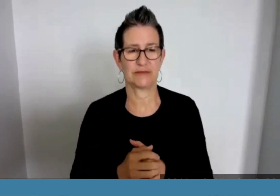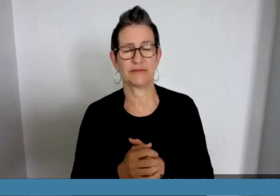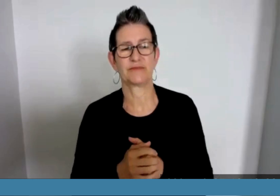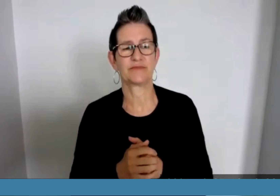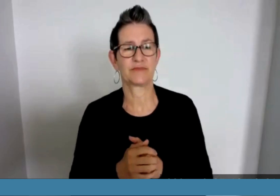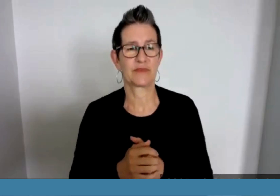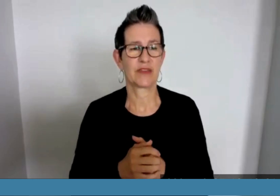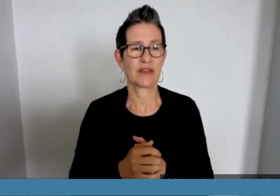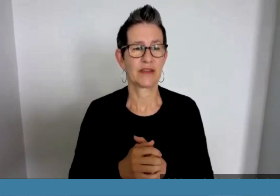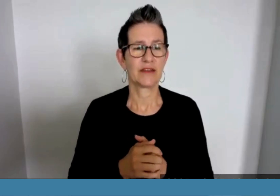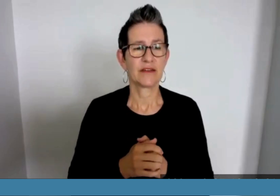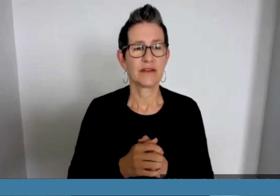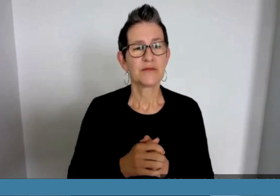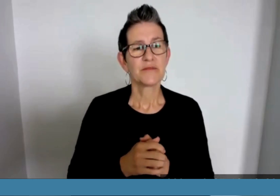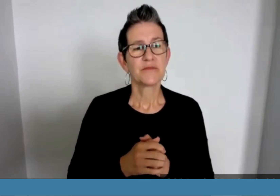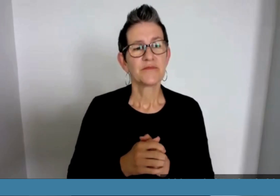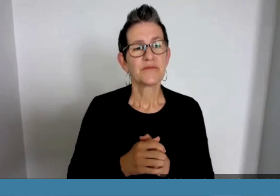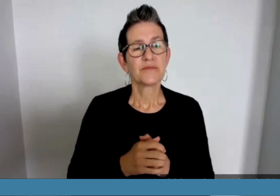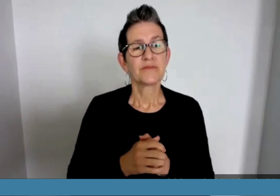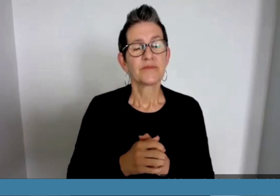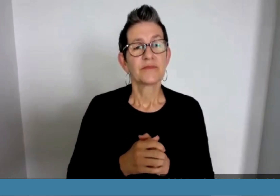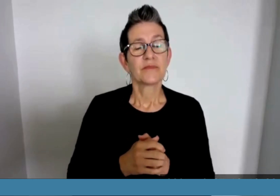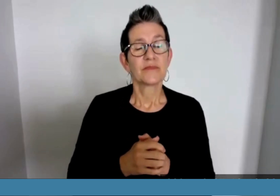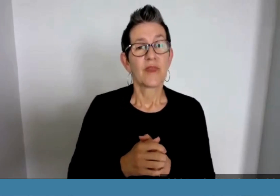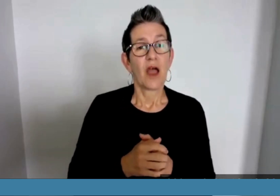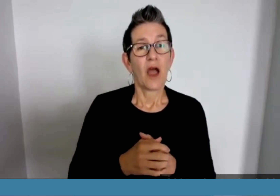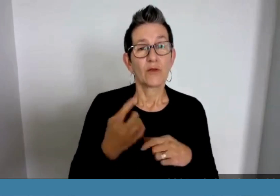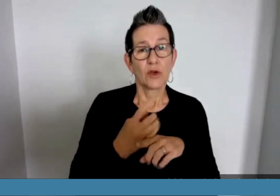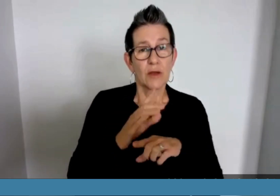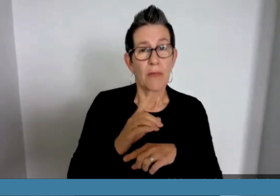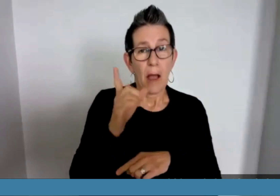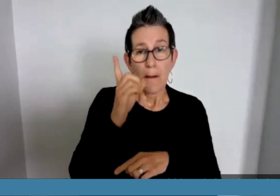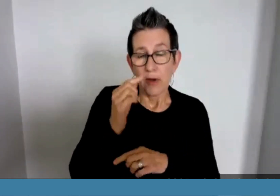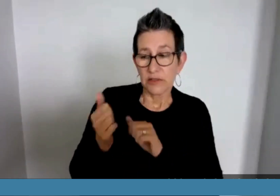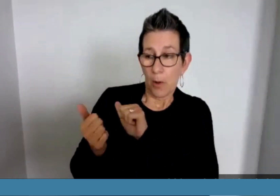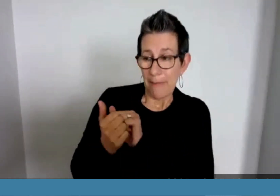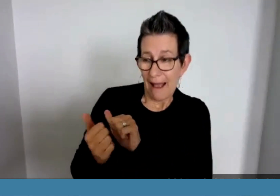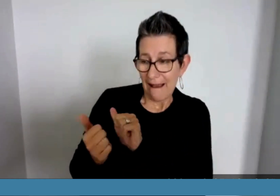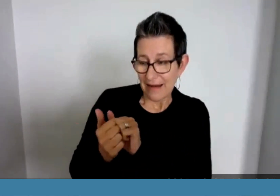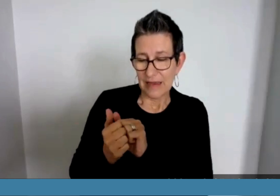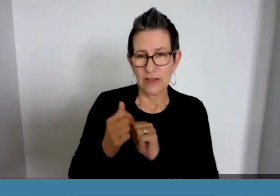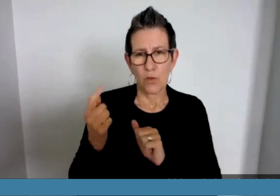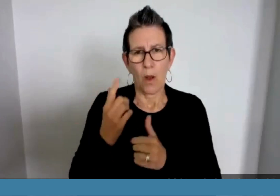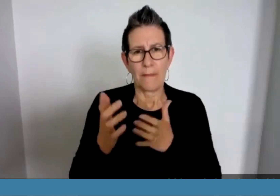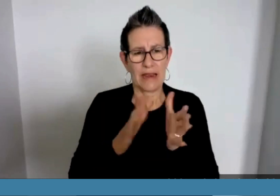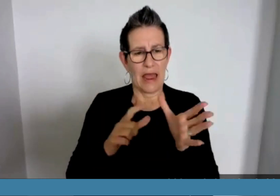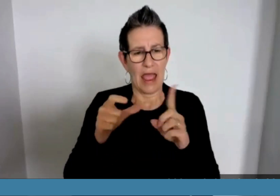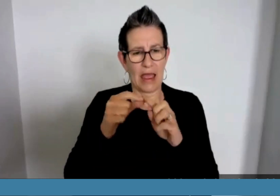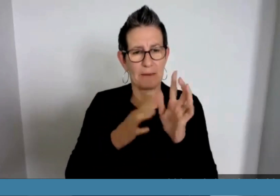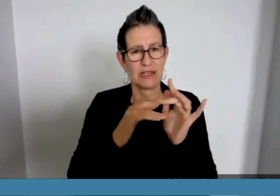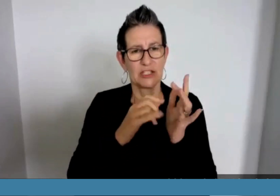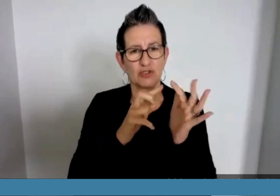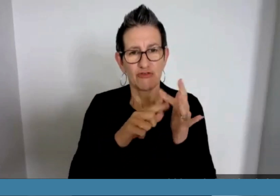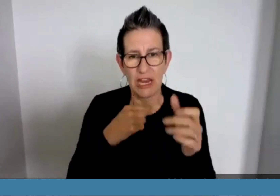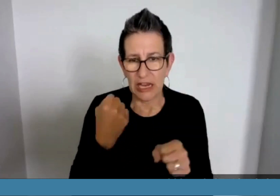will also explain who you might partner with, what is an administering organisation, and who should be on the research